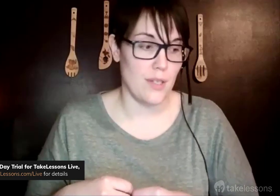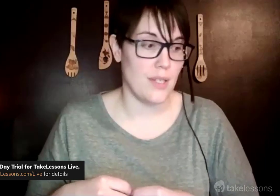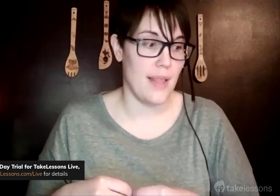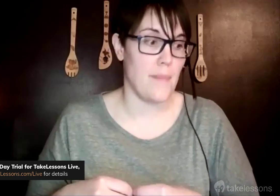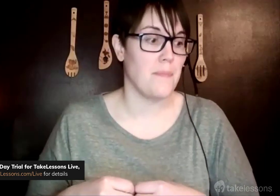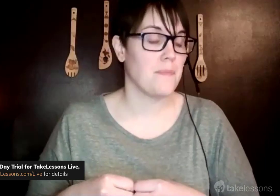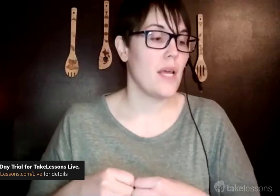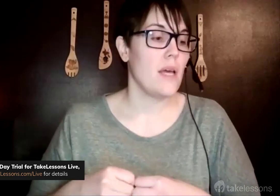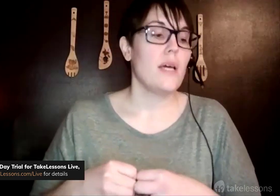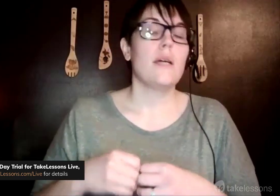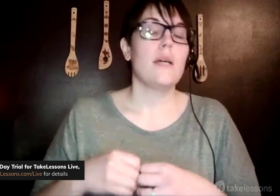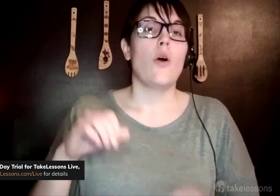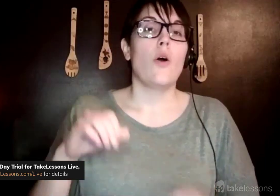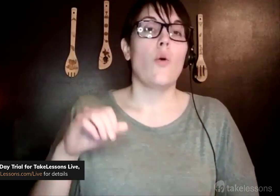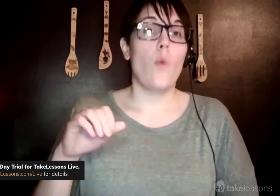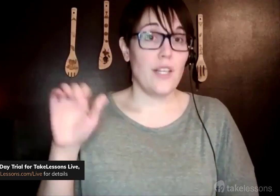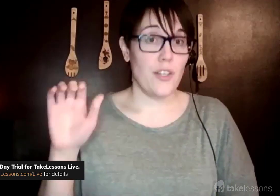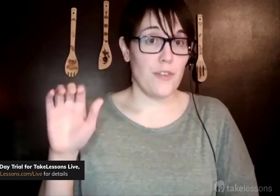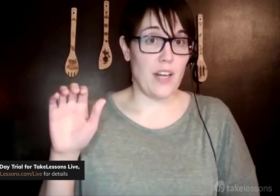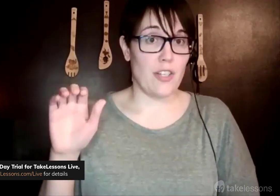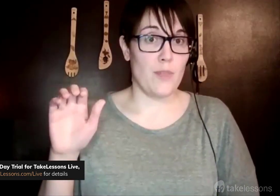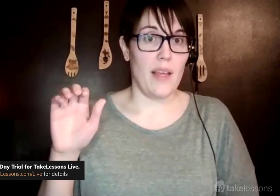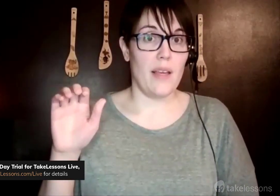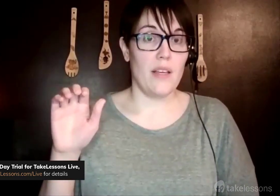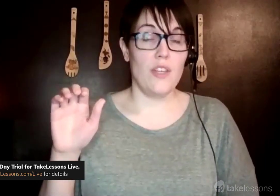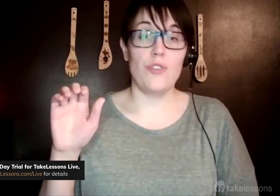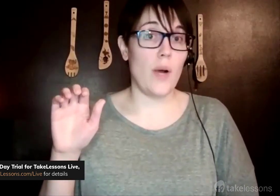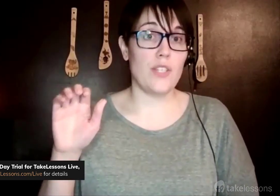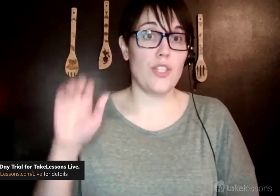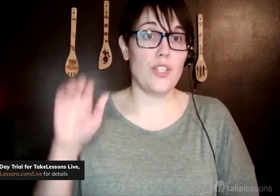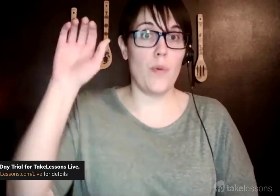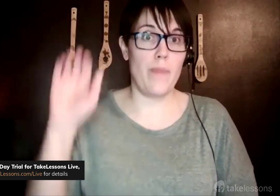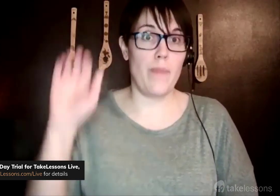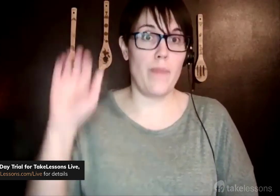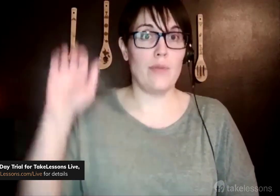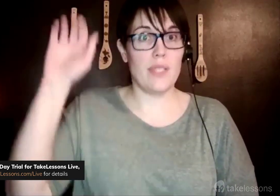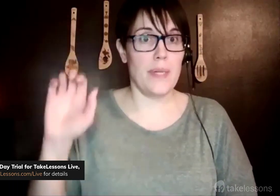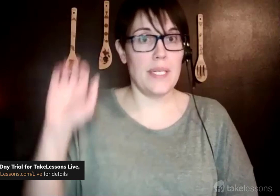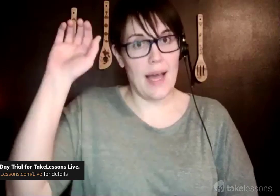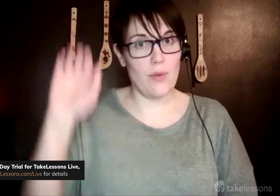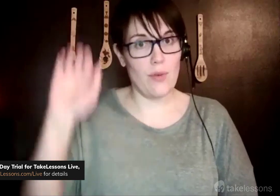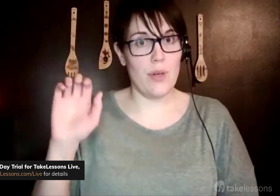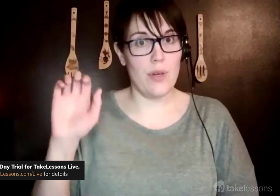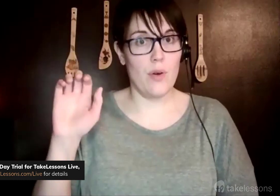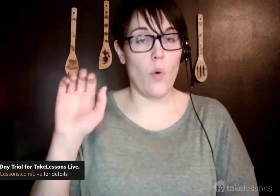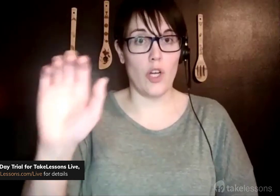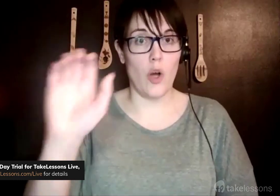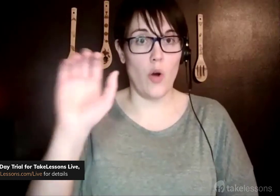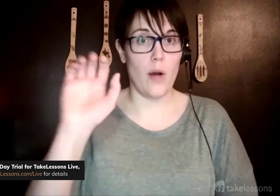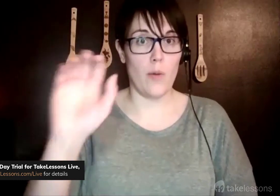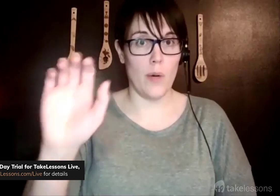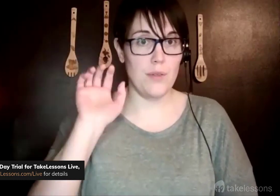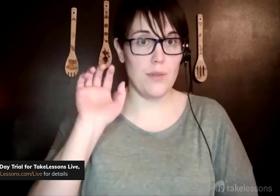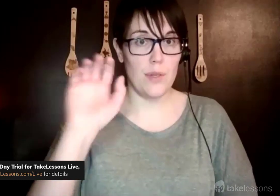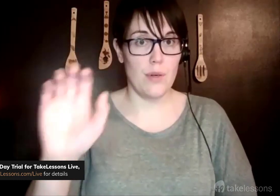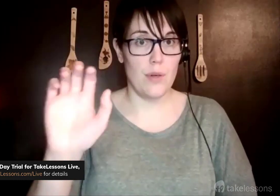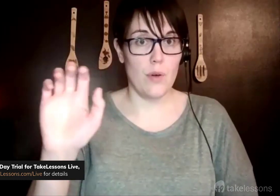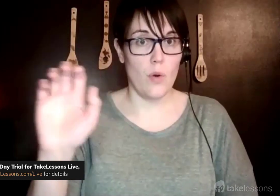them. When you're fingerspelling, you do not want to bounce up and down or go forwards or go